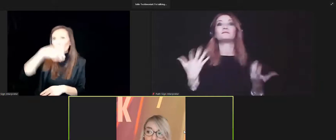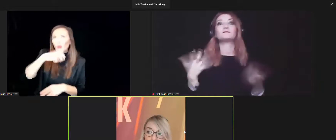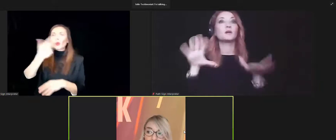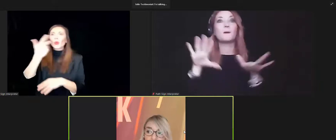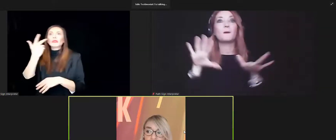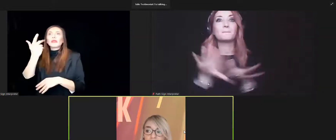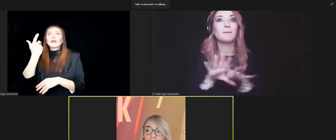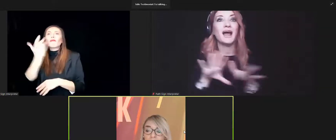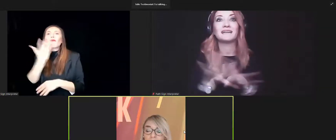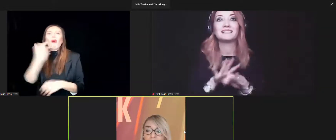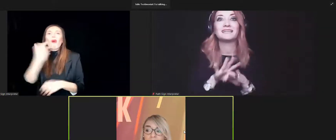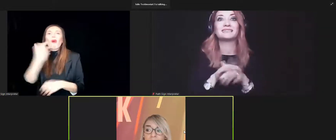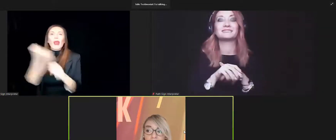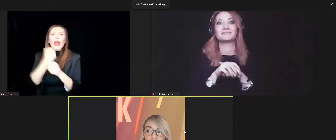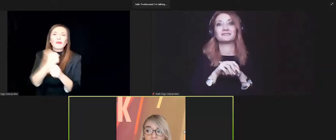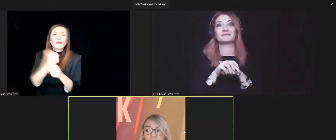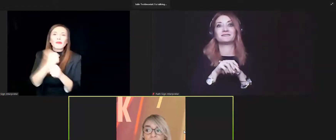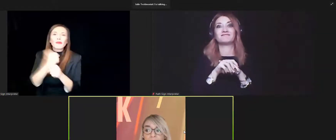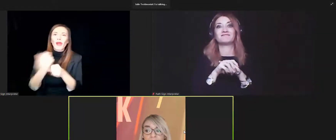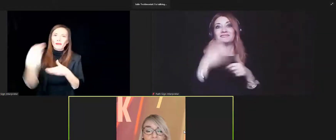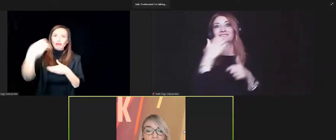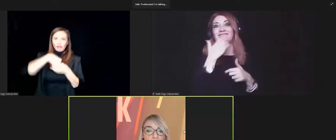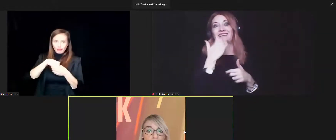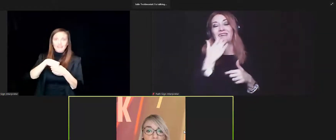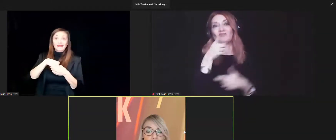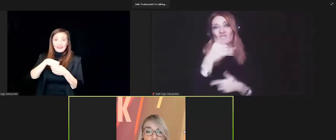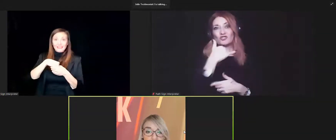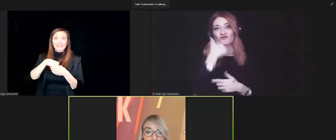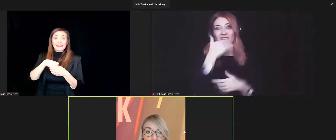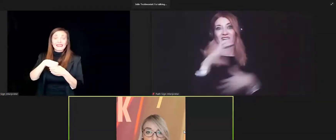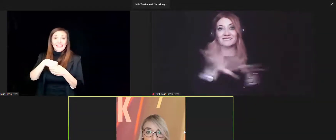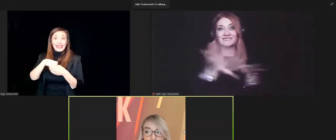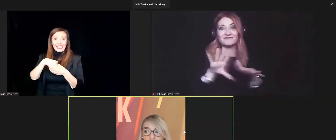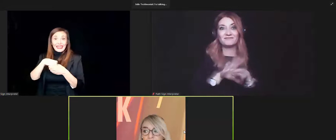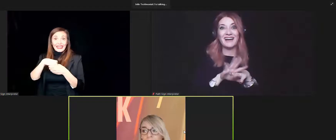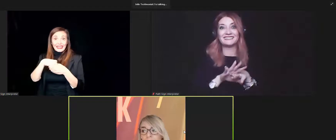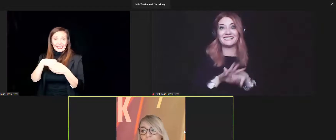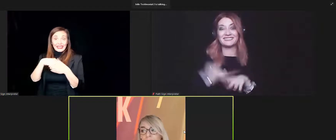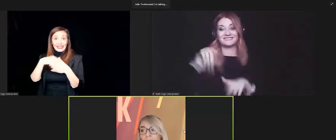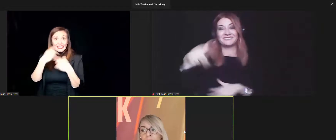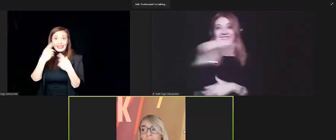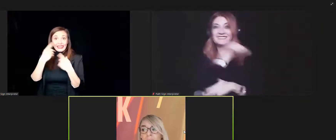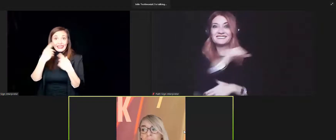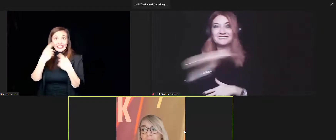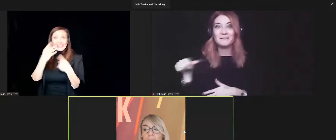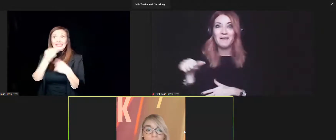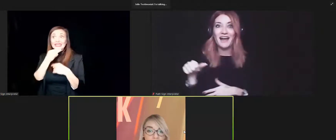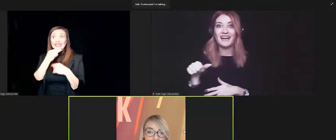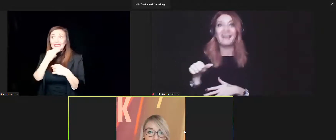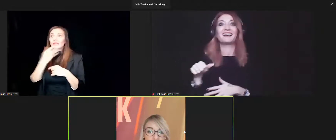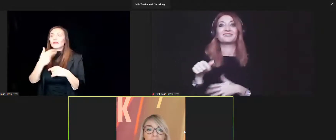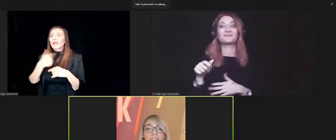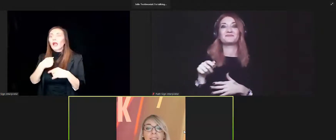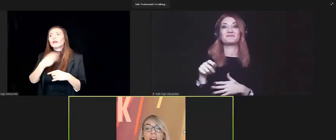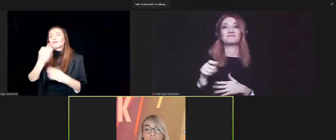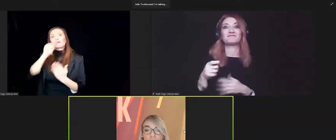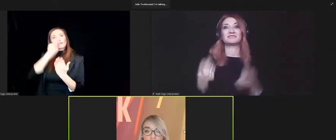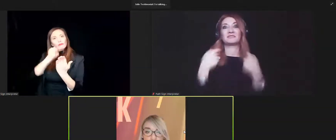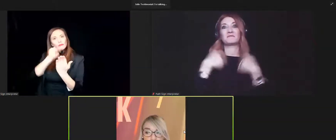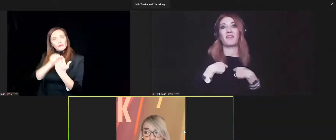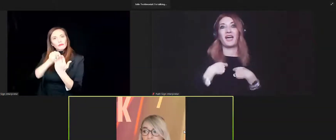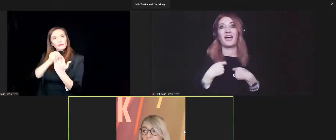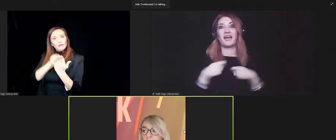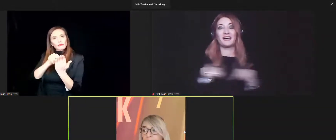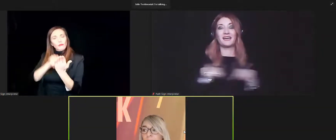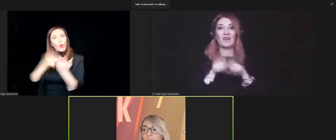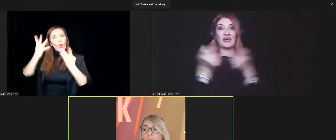Making a schedule can help you to alleviate your mental load. Have a planning, a dream